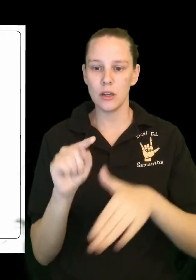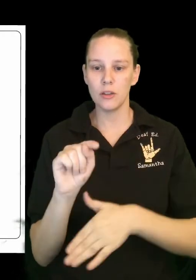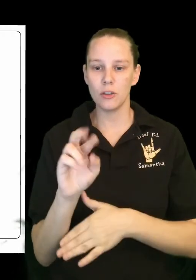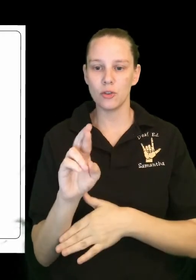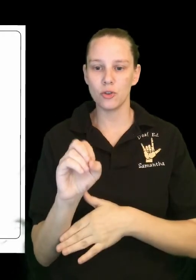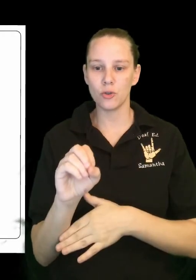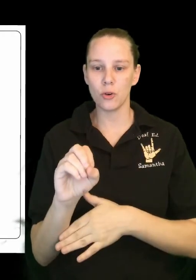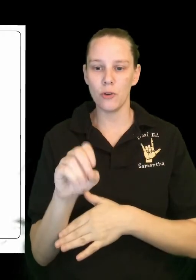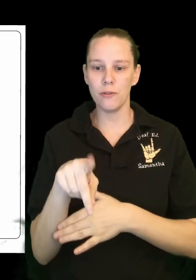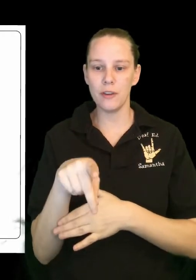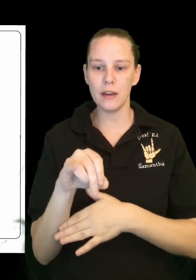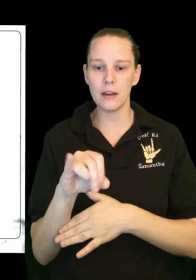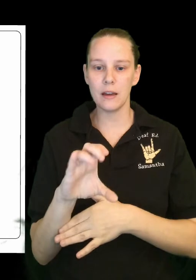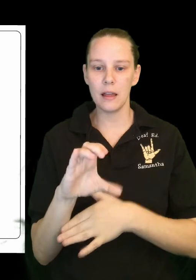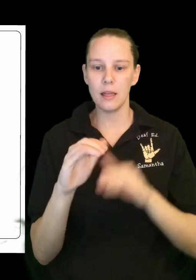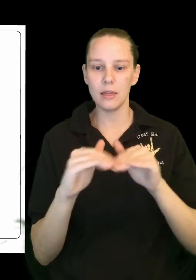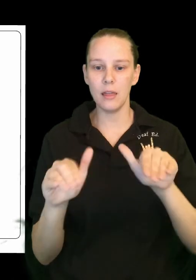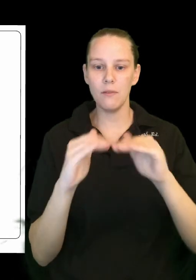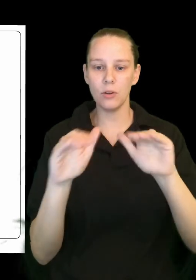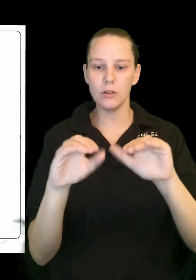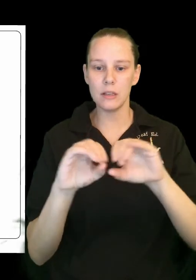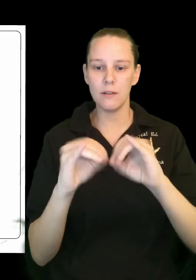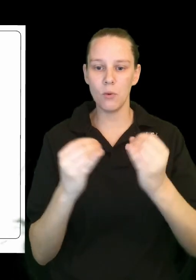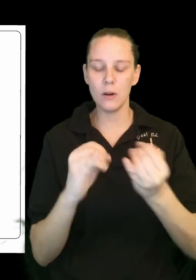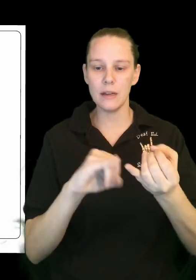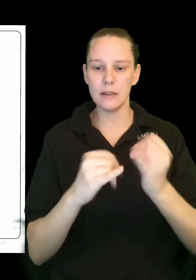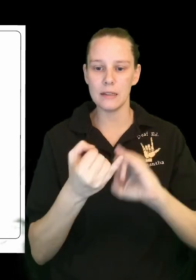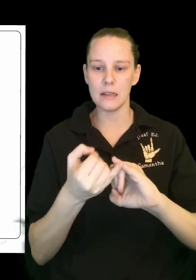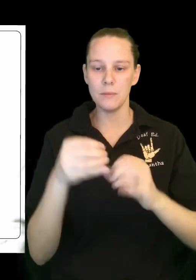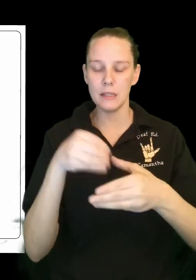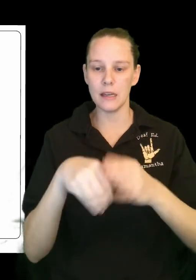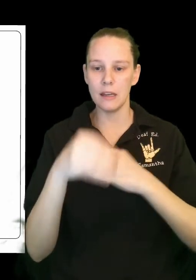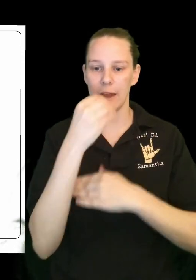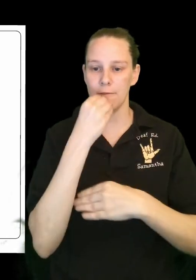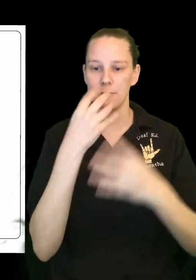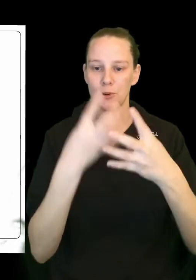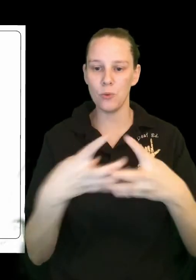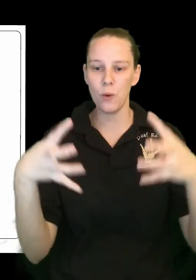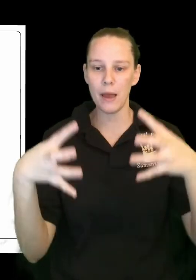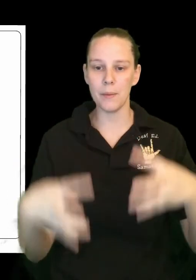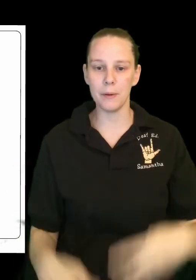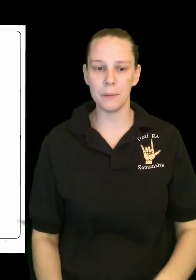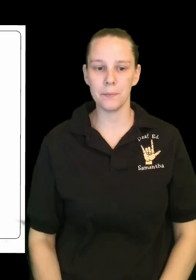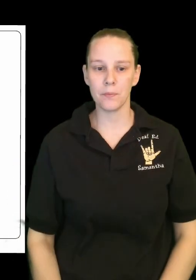the trophic levels of organisms in a food web.